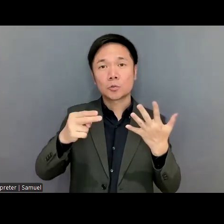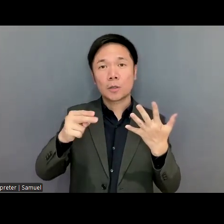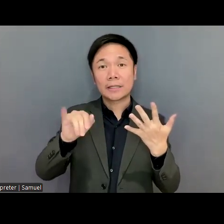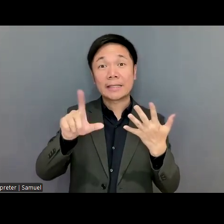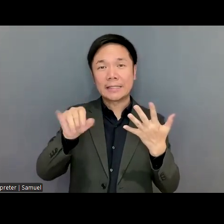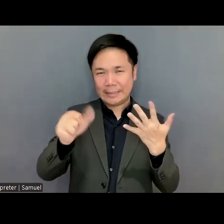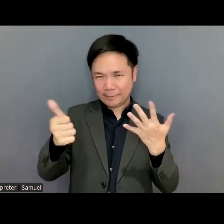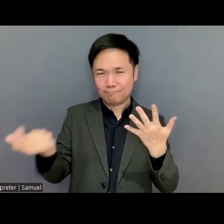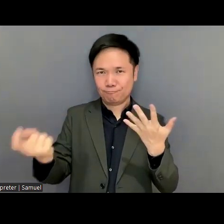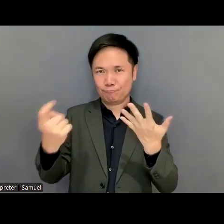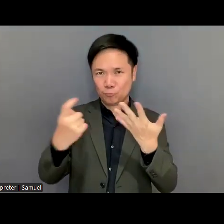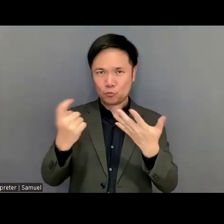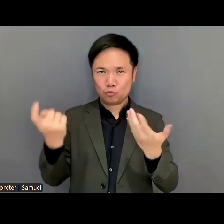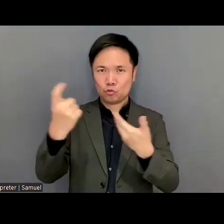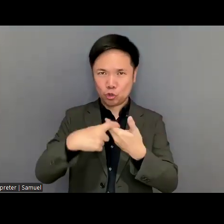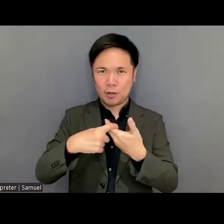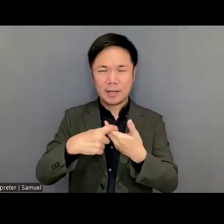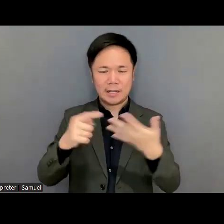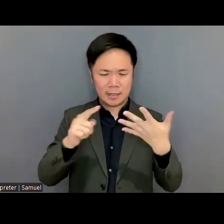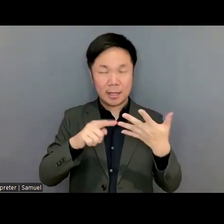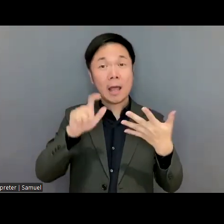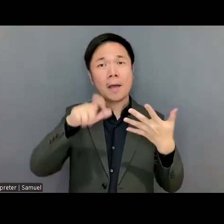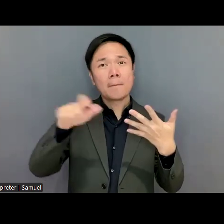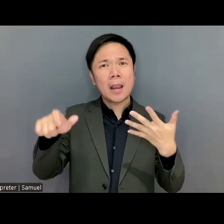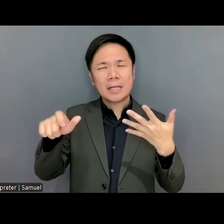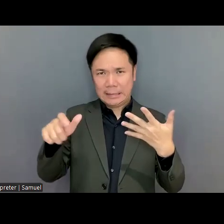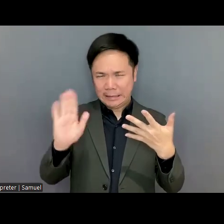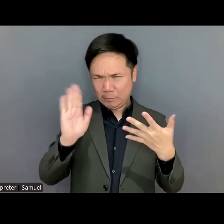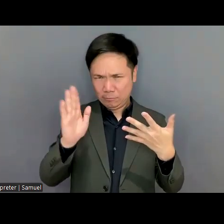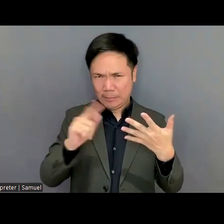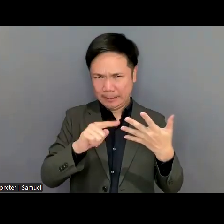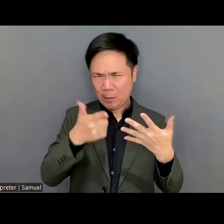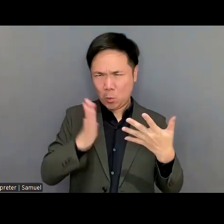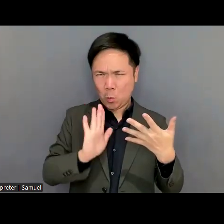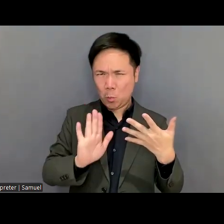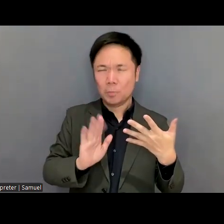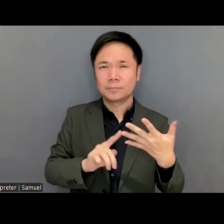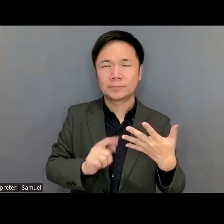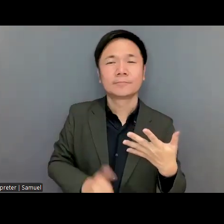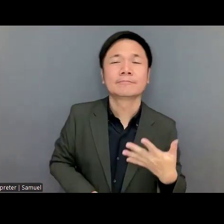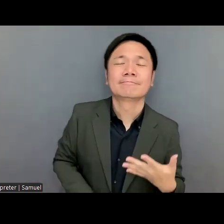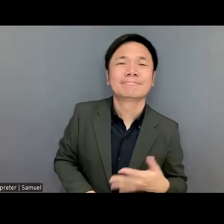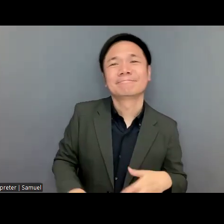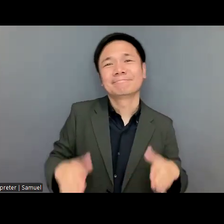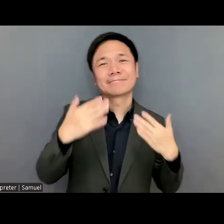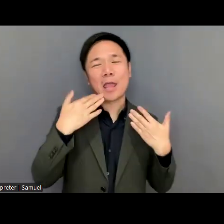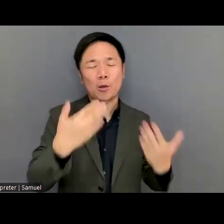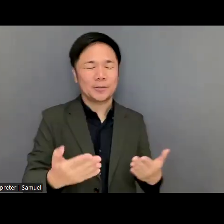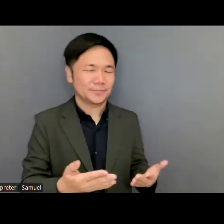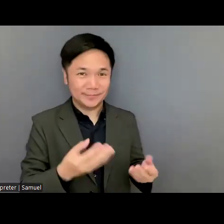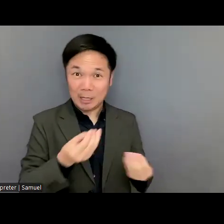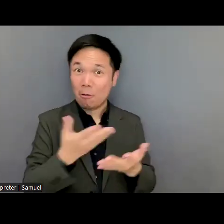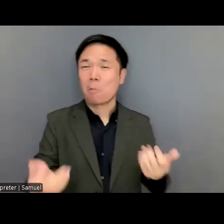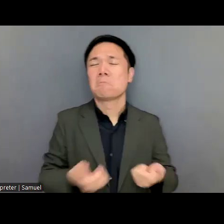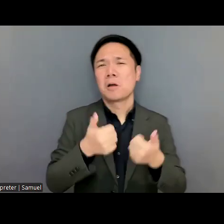trying to make Nepali language work. Thank you. Okay, thank you so much for the good news, because we